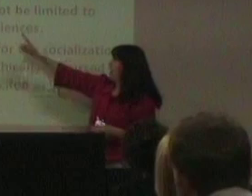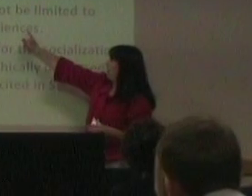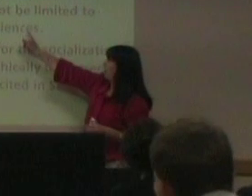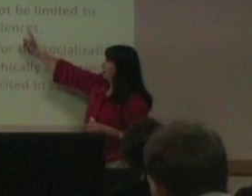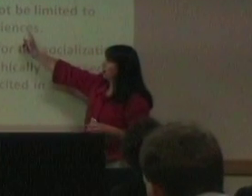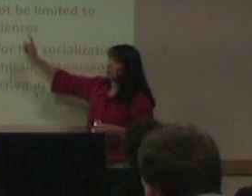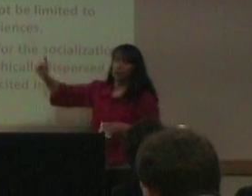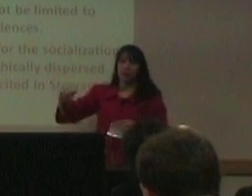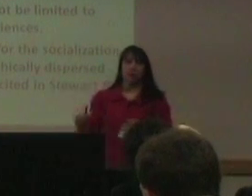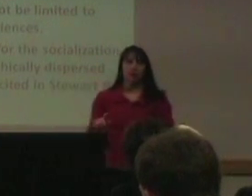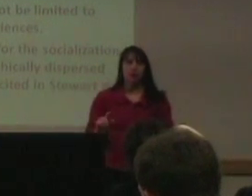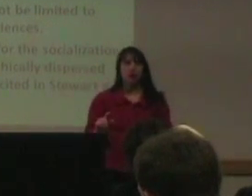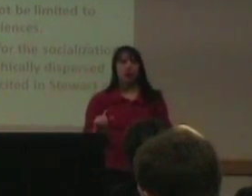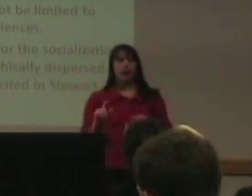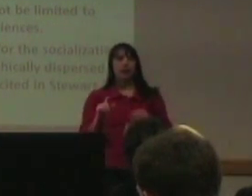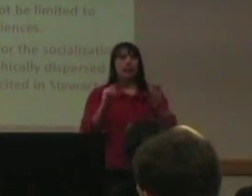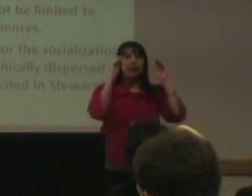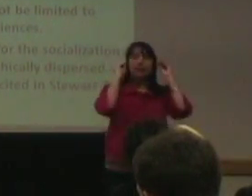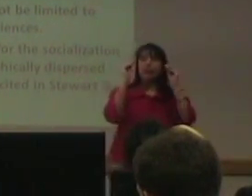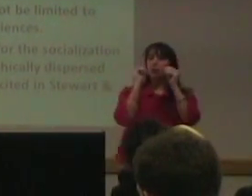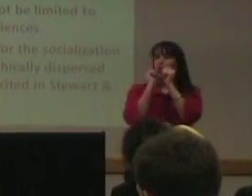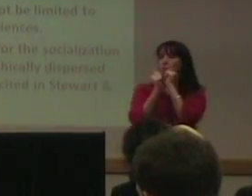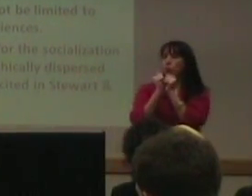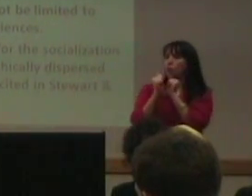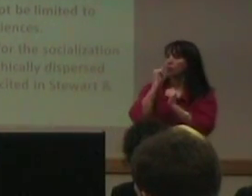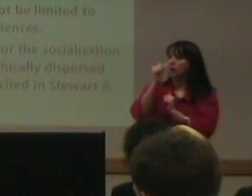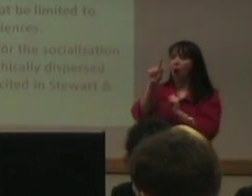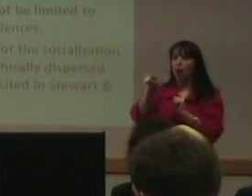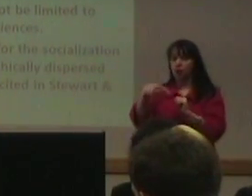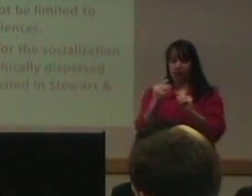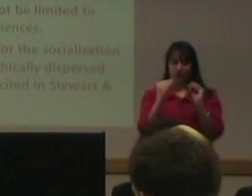For me, this is a huge part of my research.